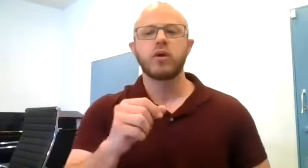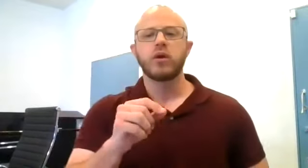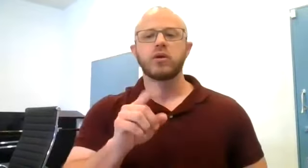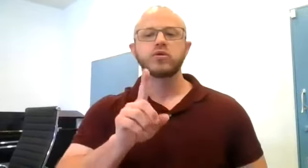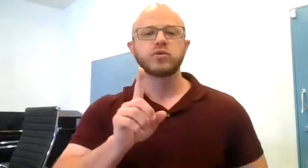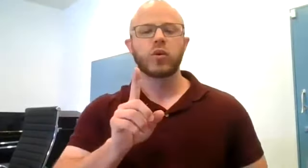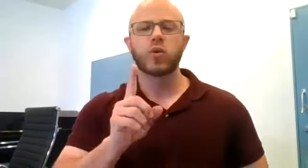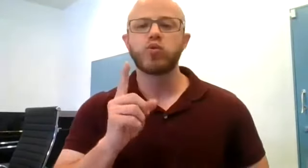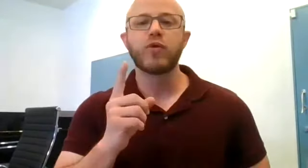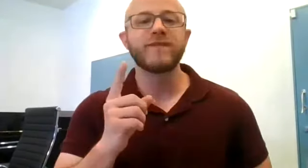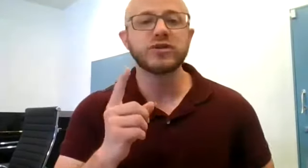Okay, I'm reading the chat.